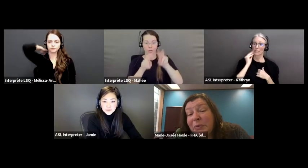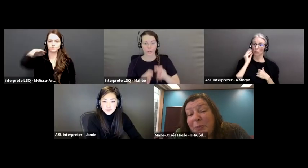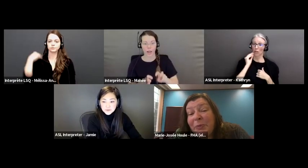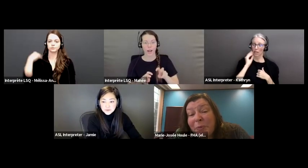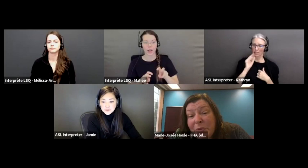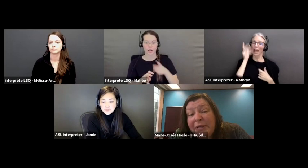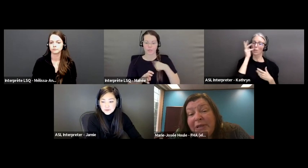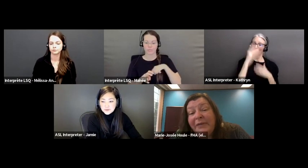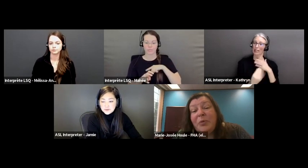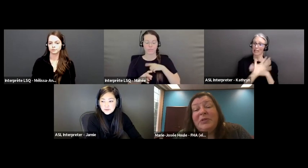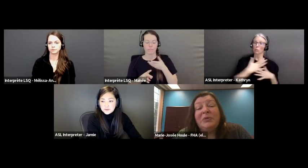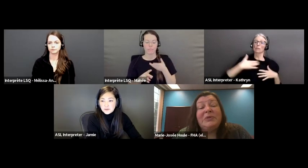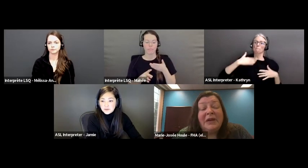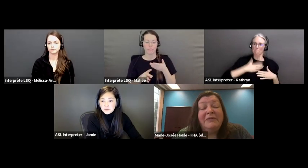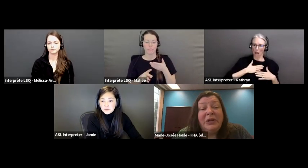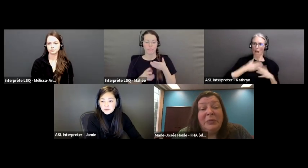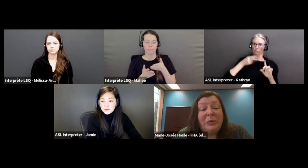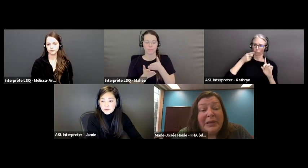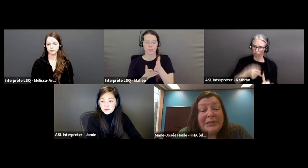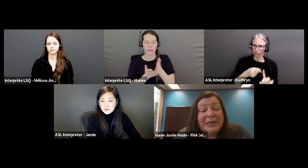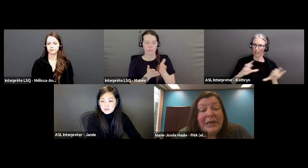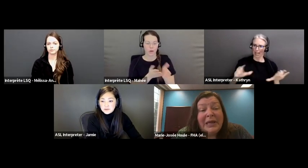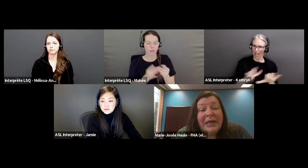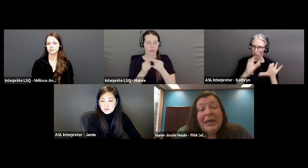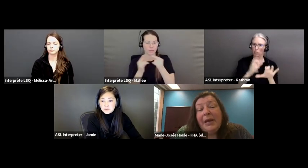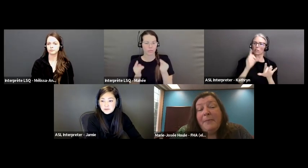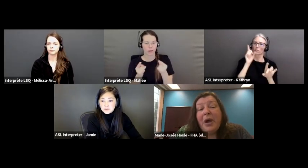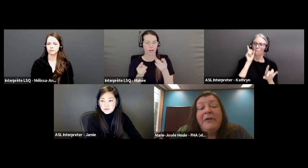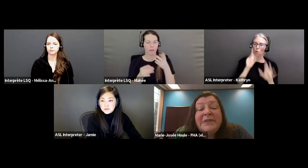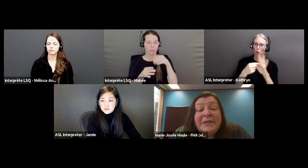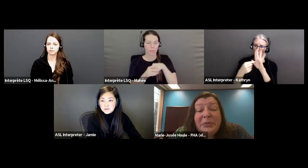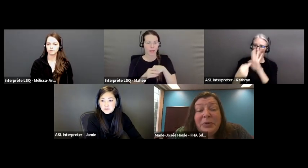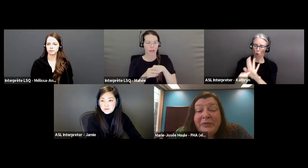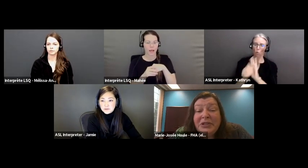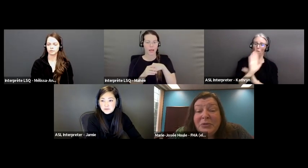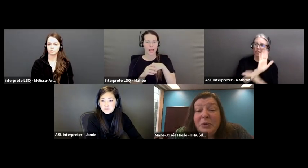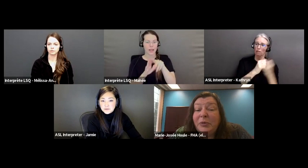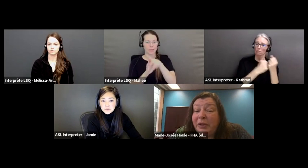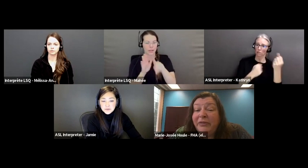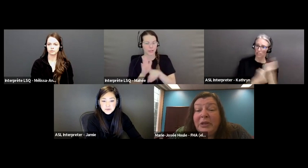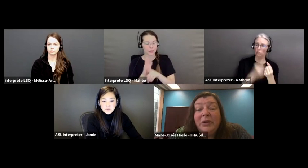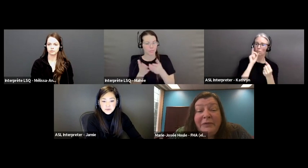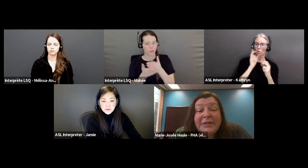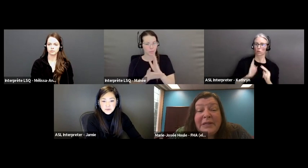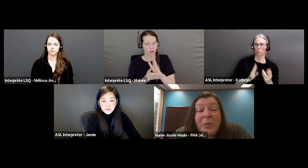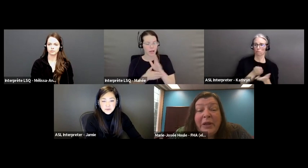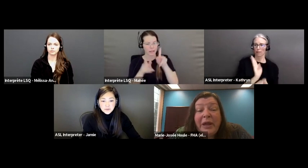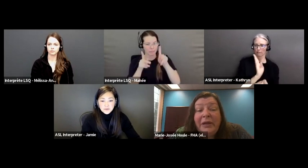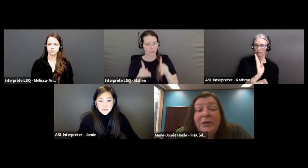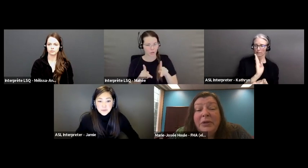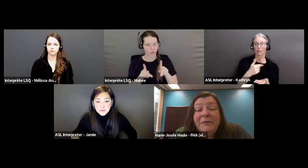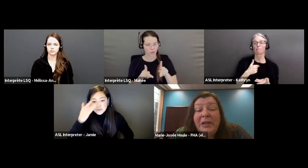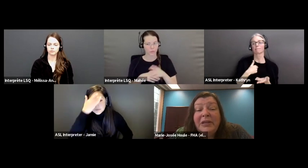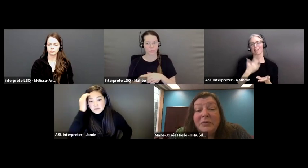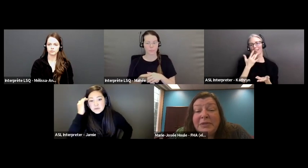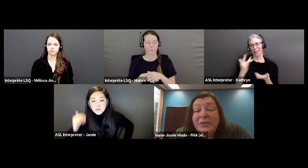encampments rooted in the principles of human rights. My office has been privileged to work with the Université de Montréal,